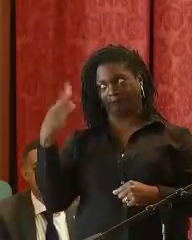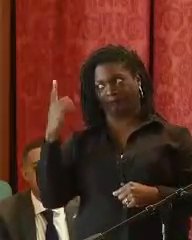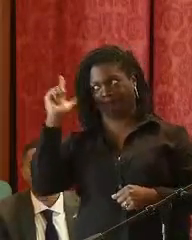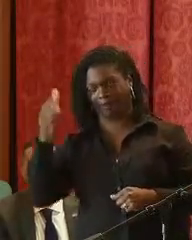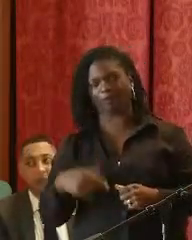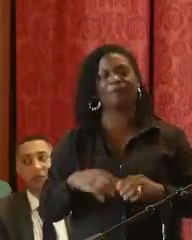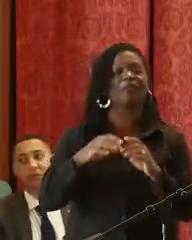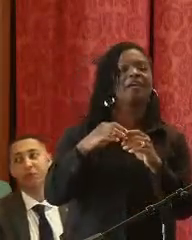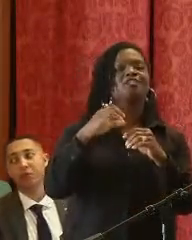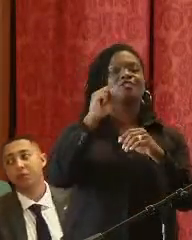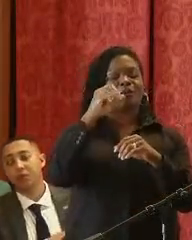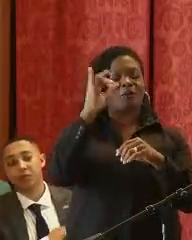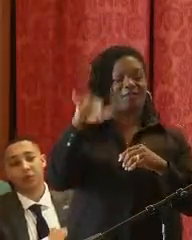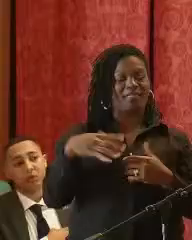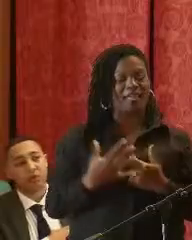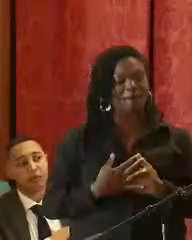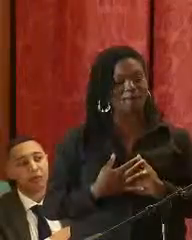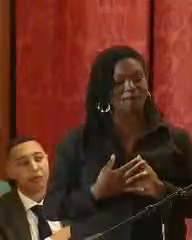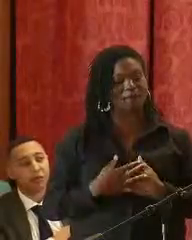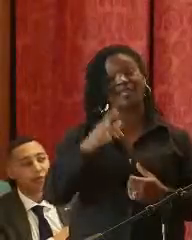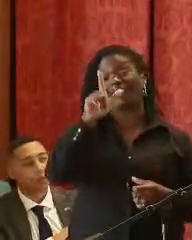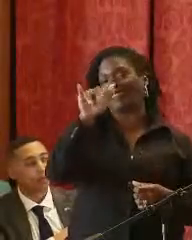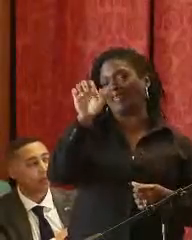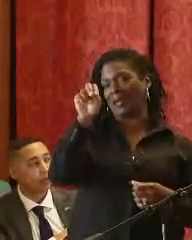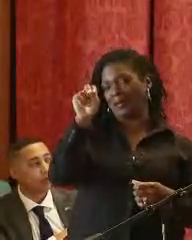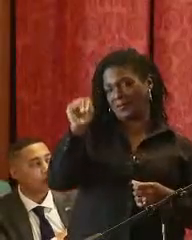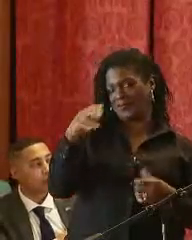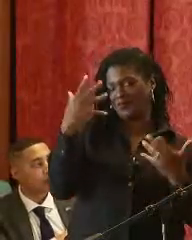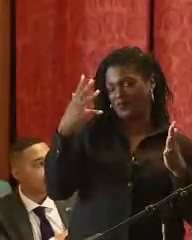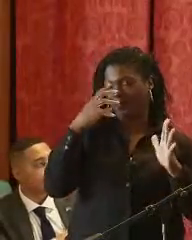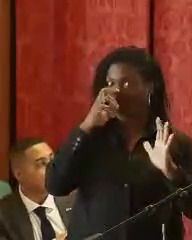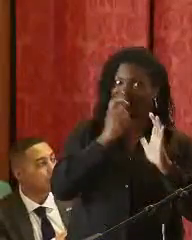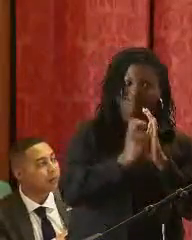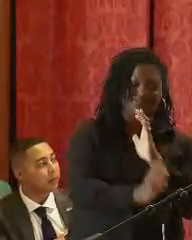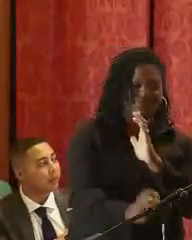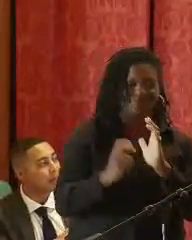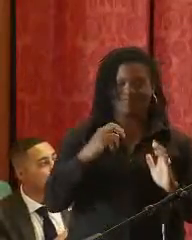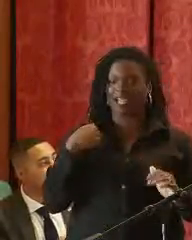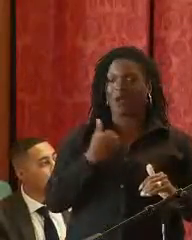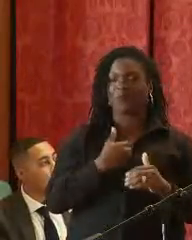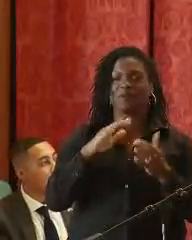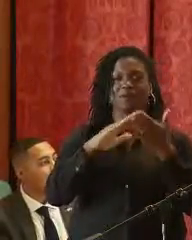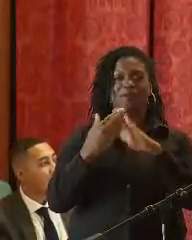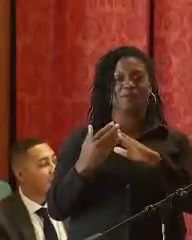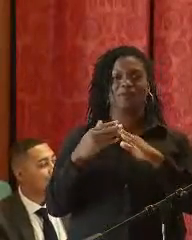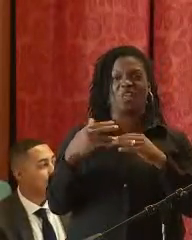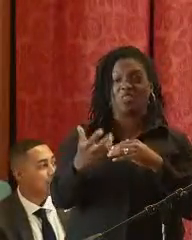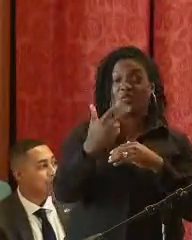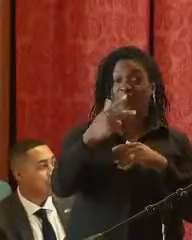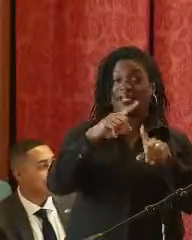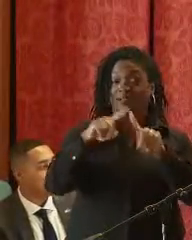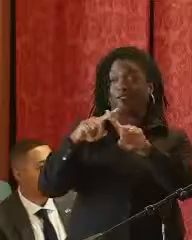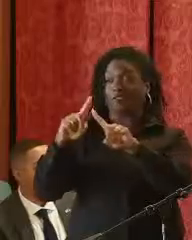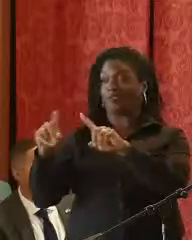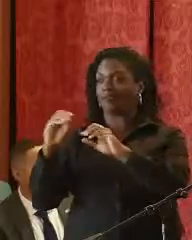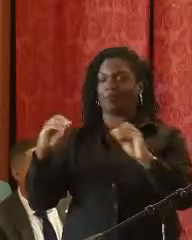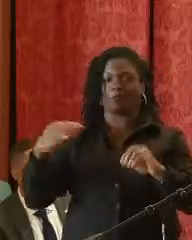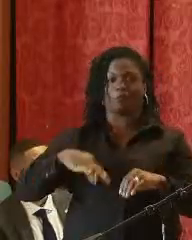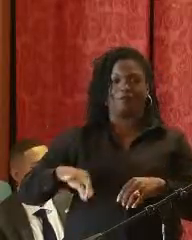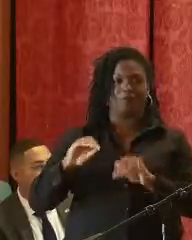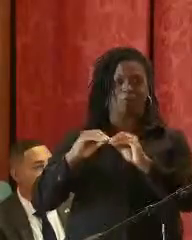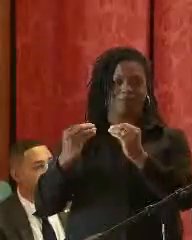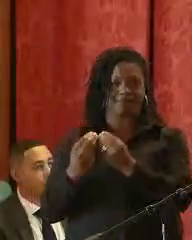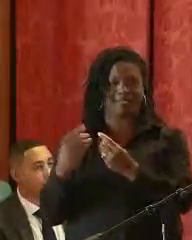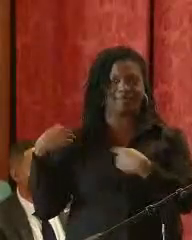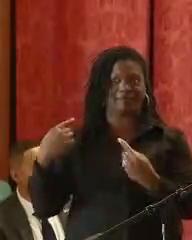Lynn has immersed herself into our community in every community she has lived in, working for 3 separate nonprofits since moving to Louisiana